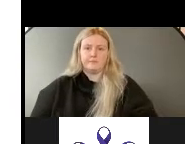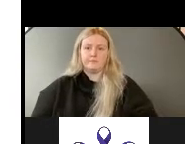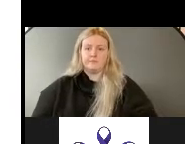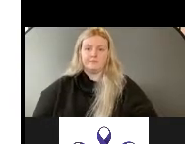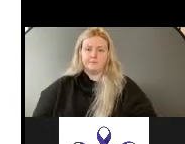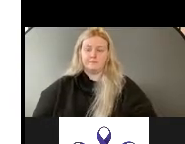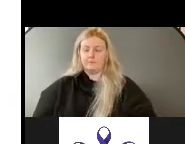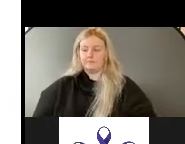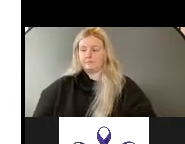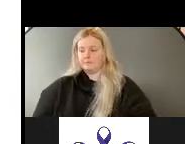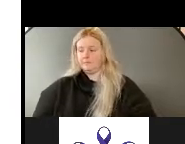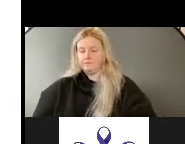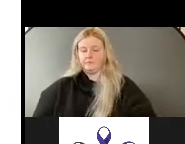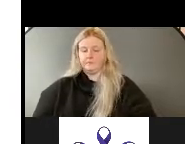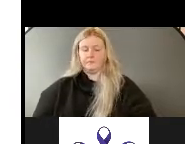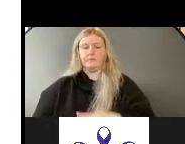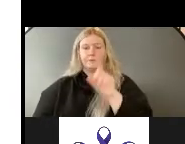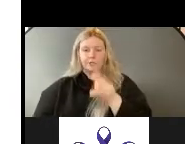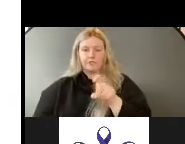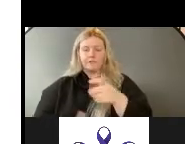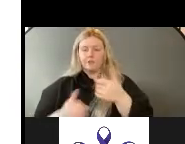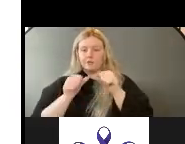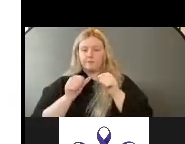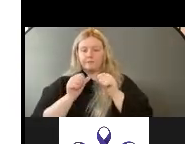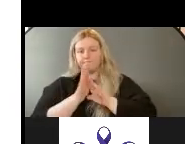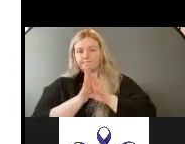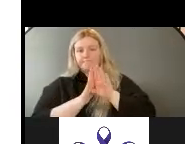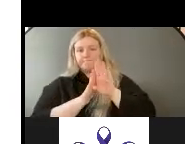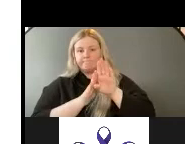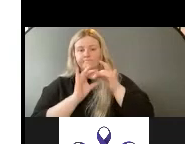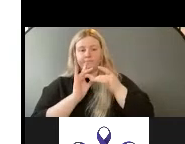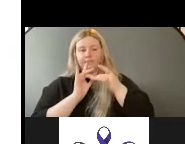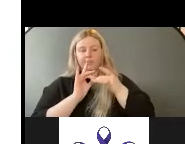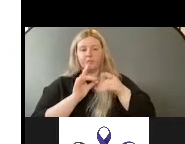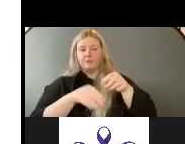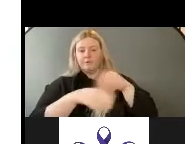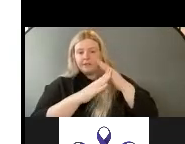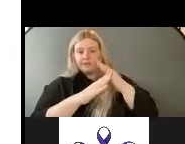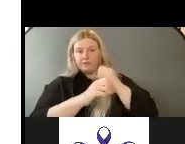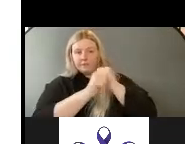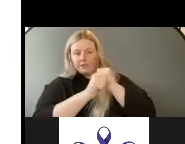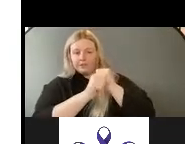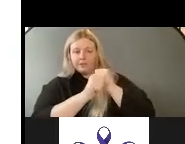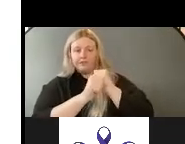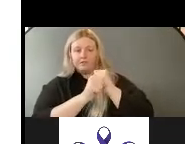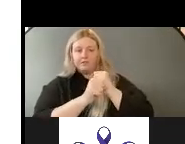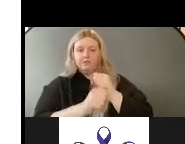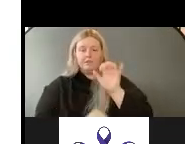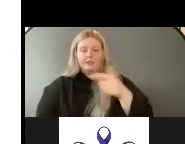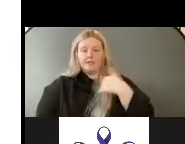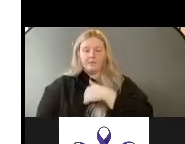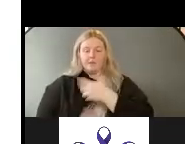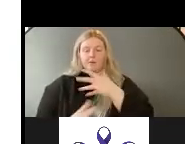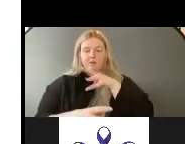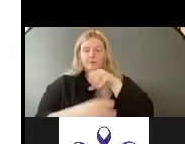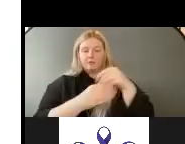is about, we need to move upstream toward prevention. And this is something that we want people to be working into their conversations and their